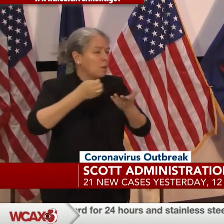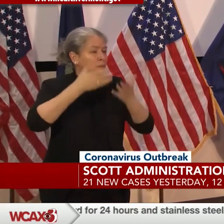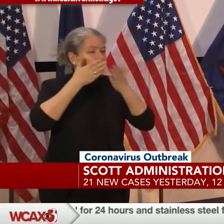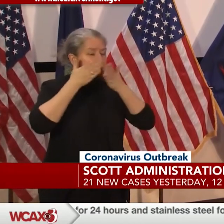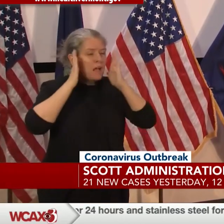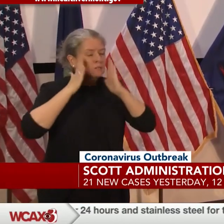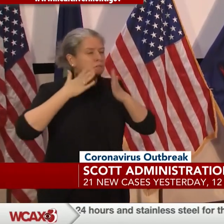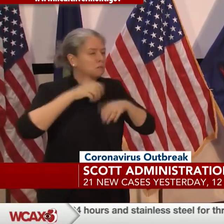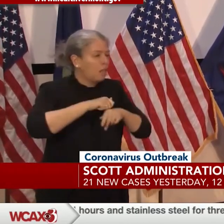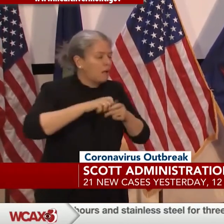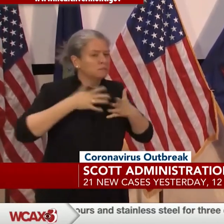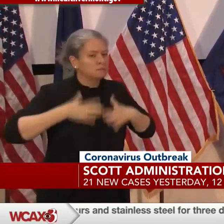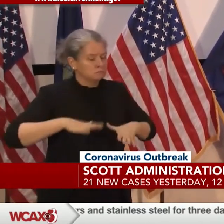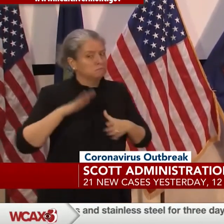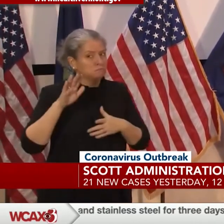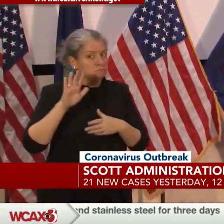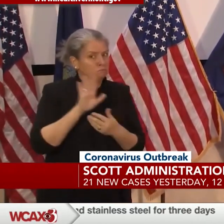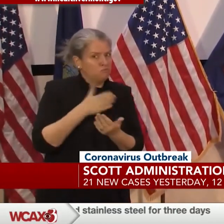we need.